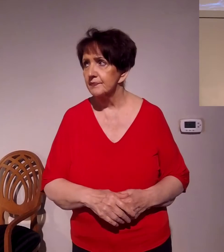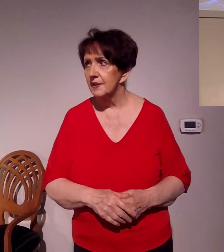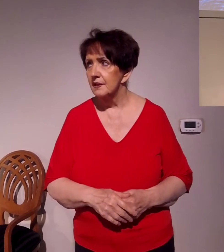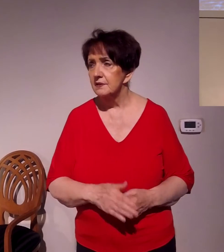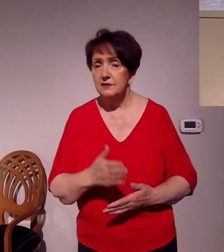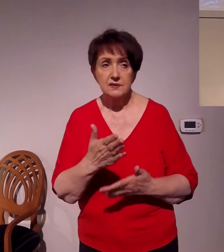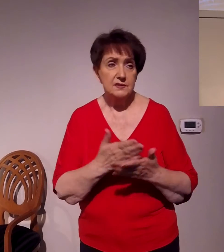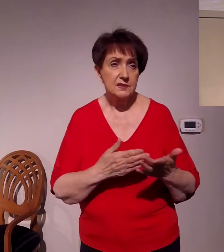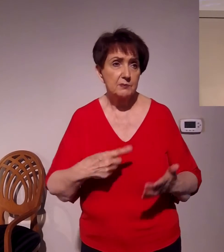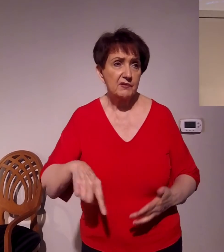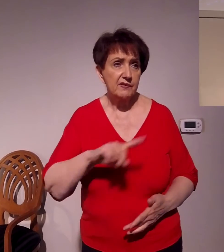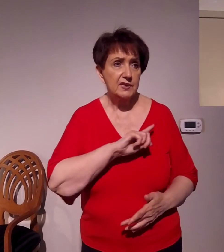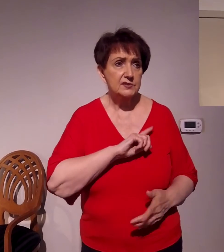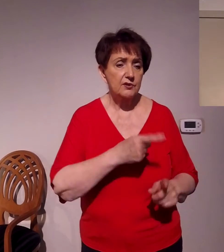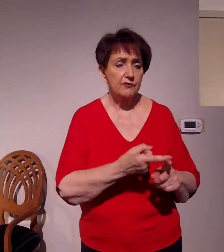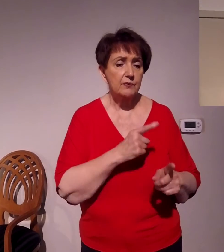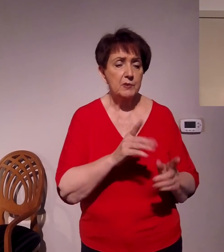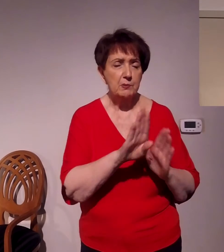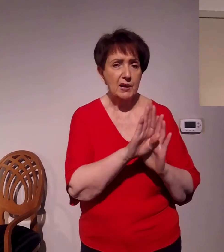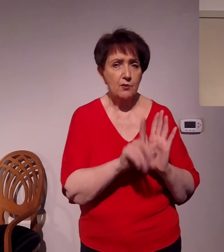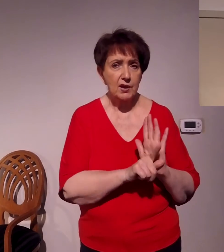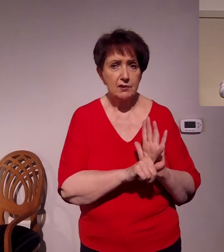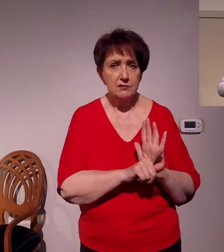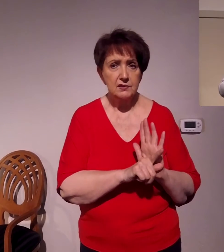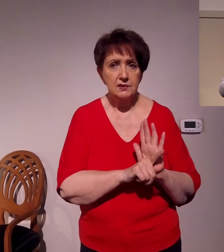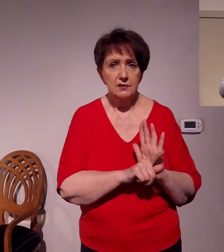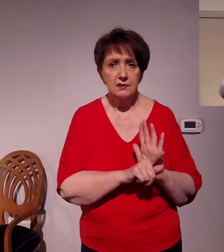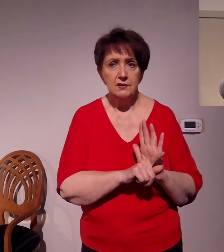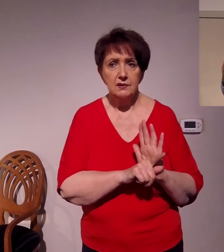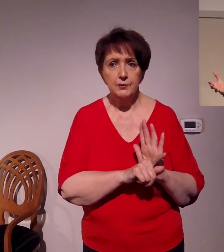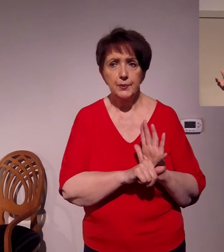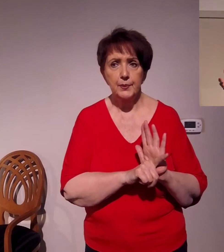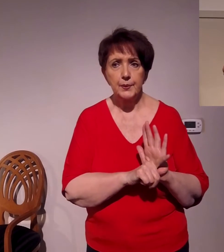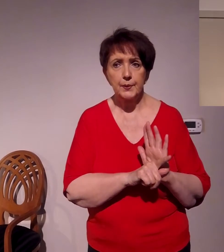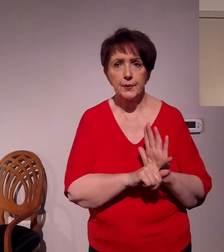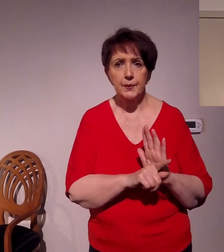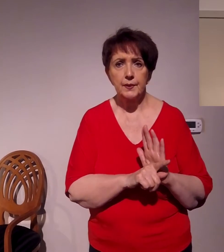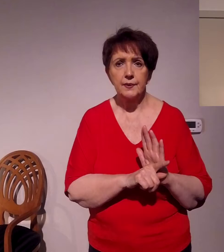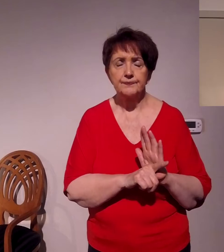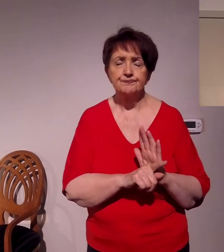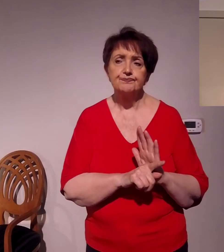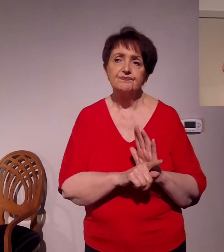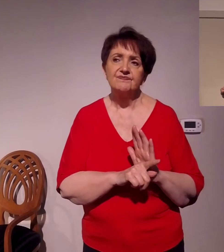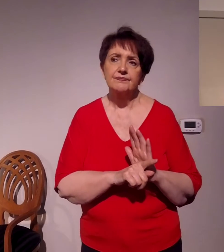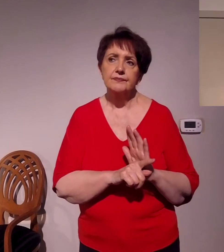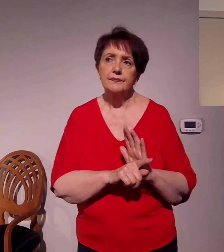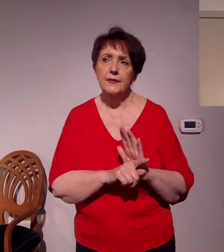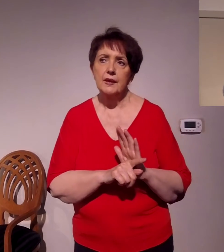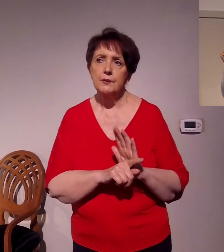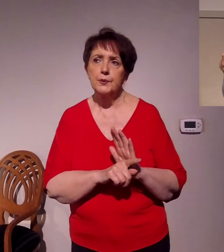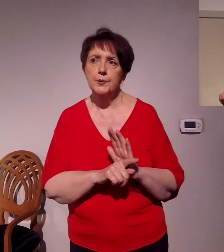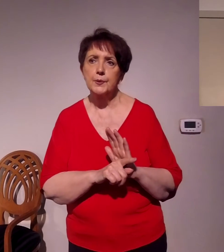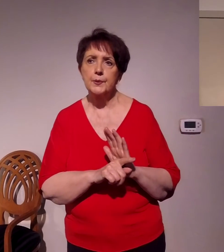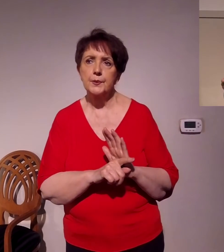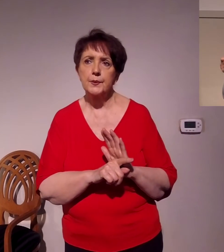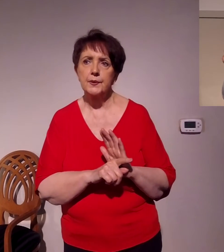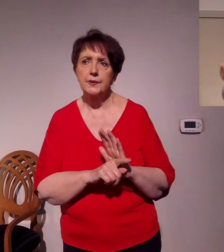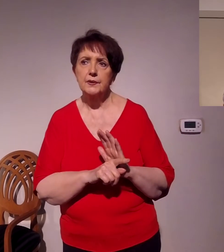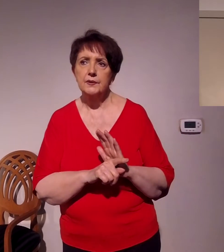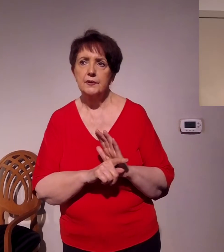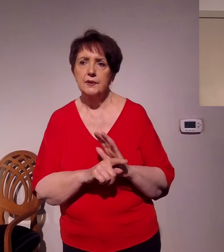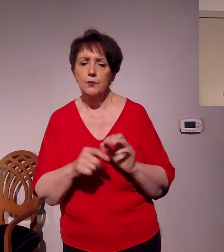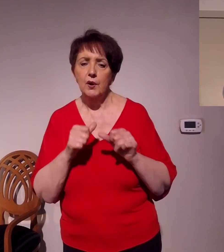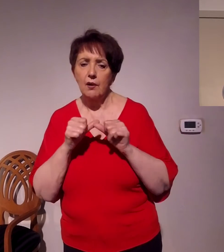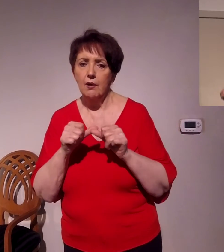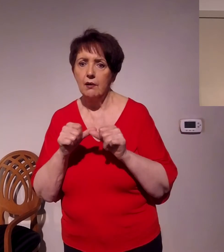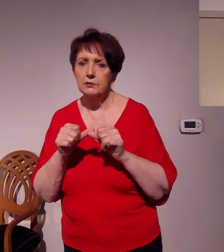Some of us come from a background and communities where it was constantly give money,